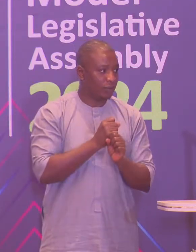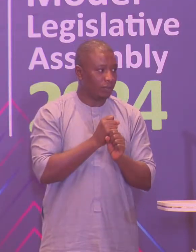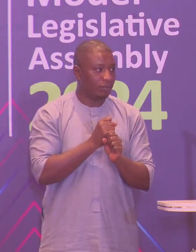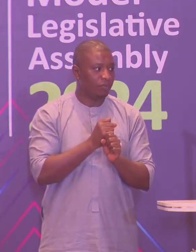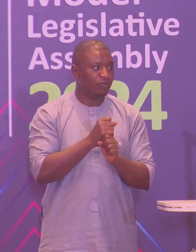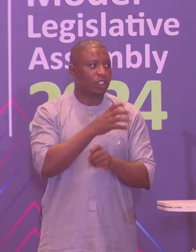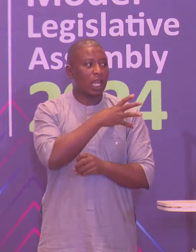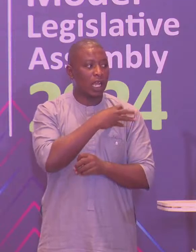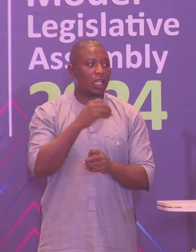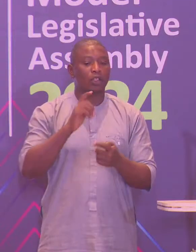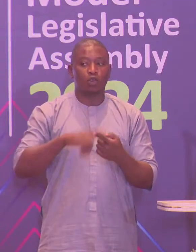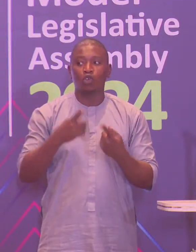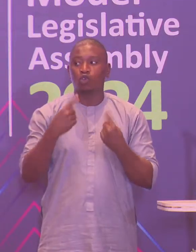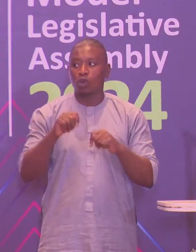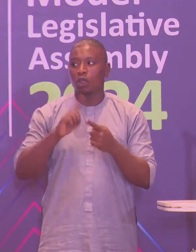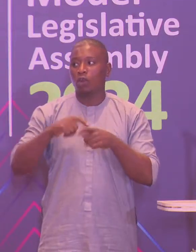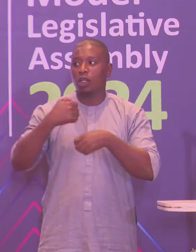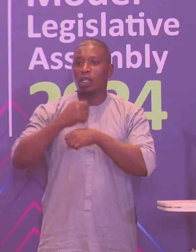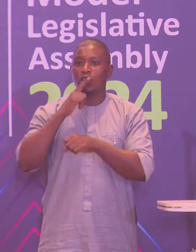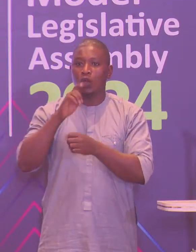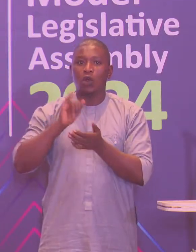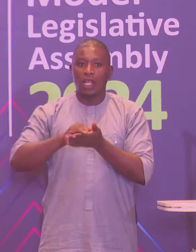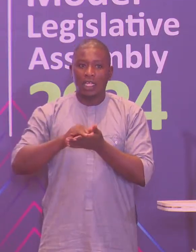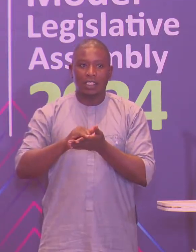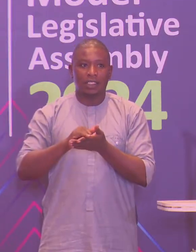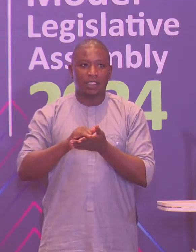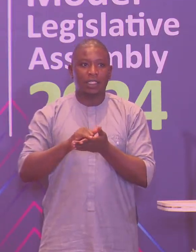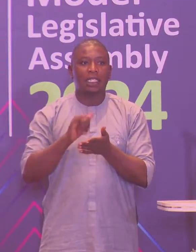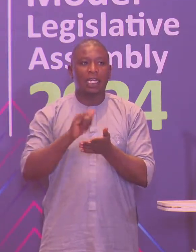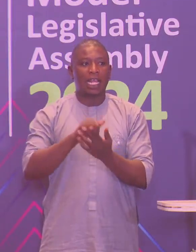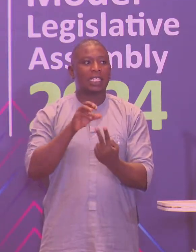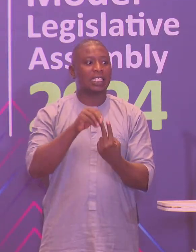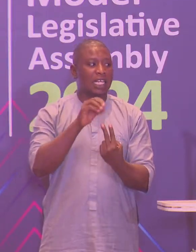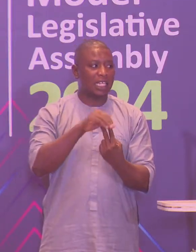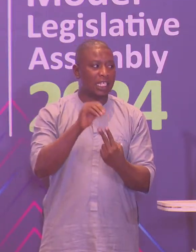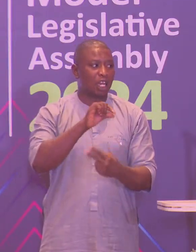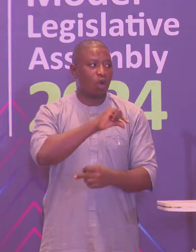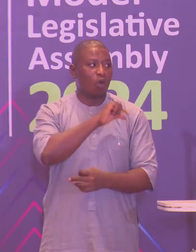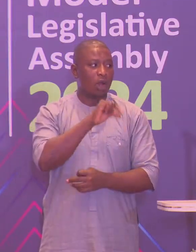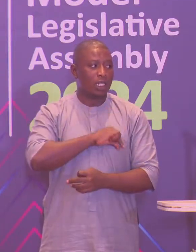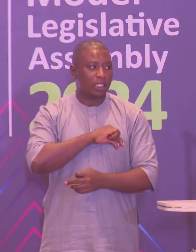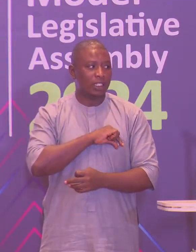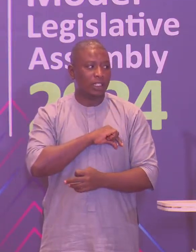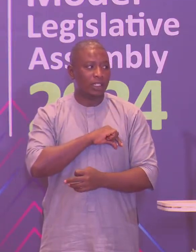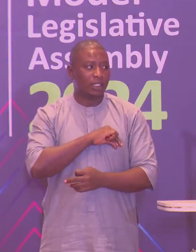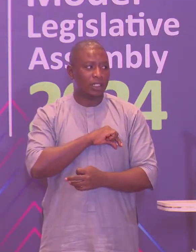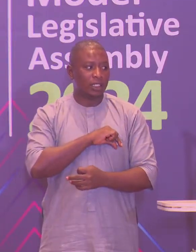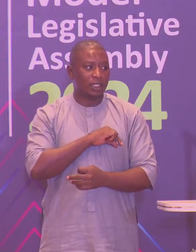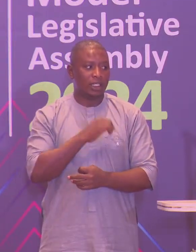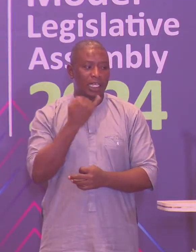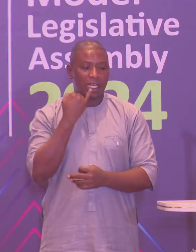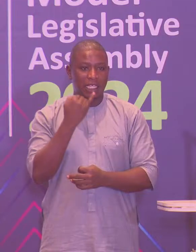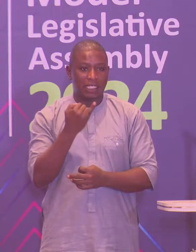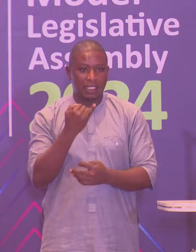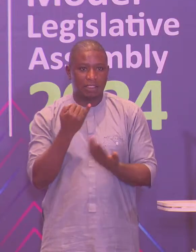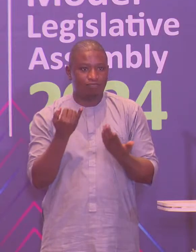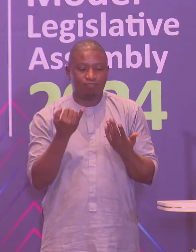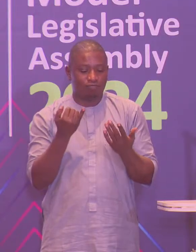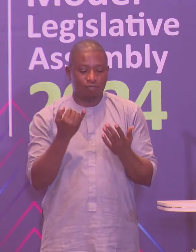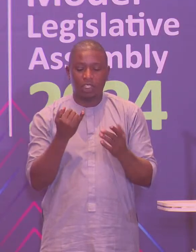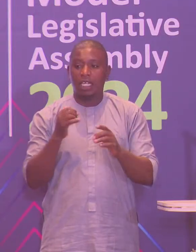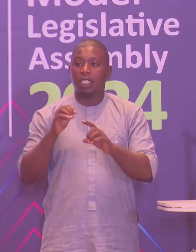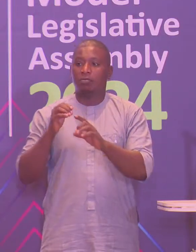to try to ensure that that selected quality is diverse, cutting across